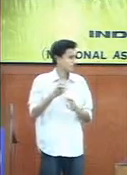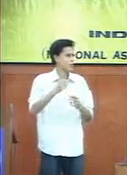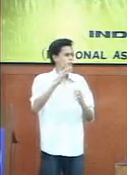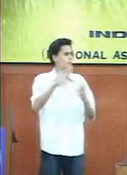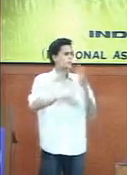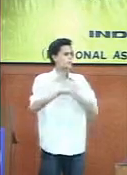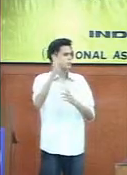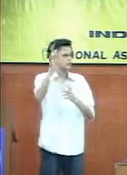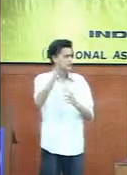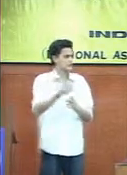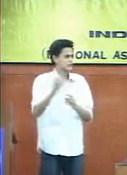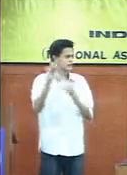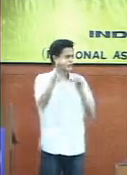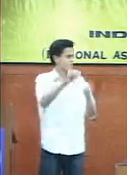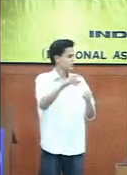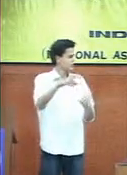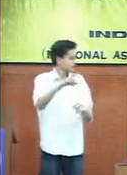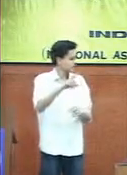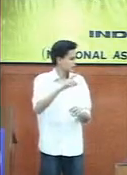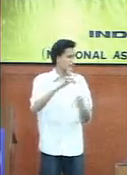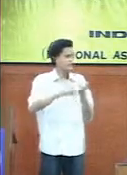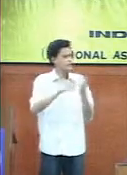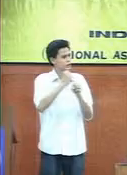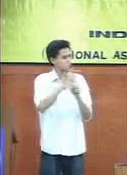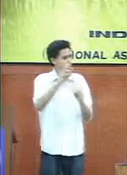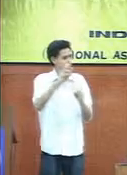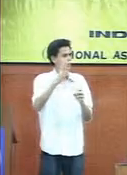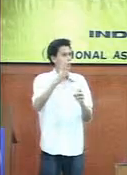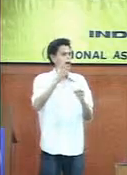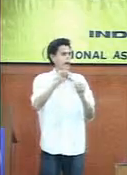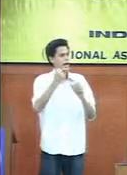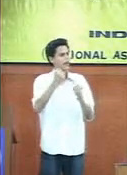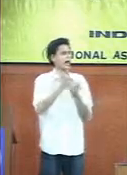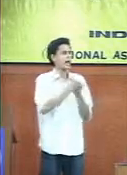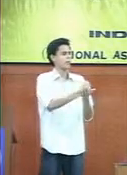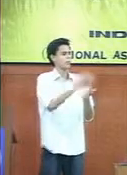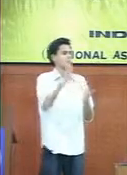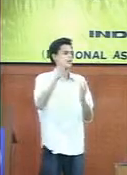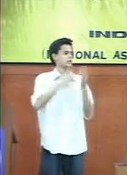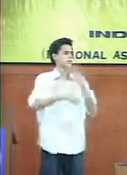from the disabled person stating that a particular NGO or somebody is entitled